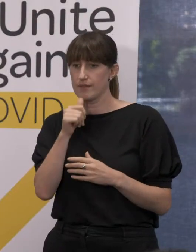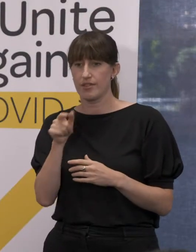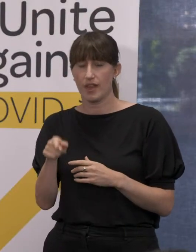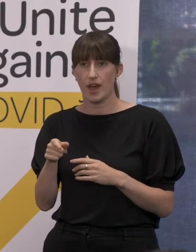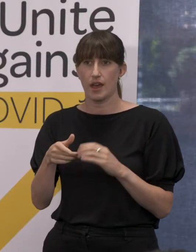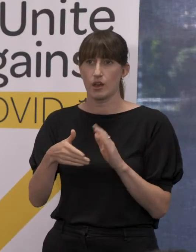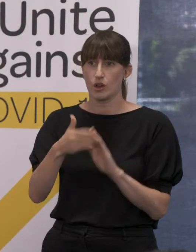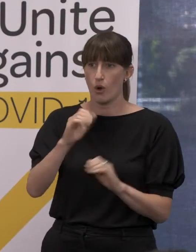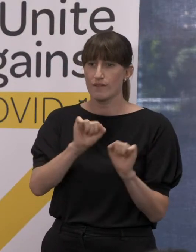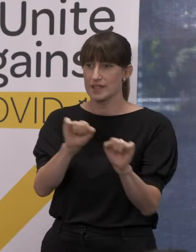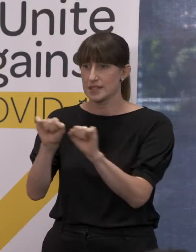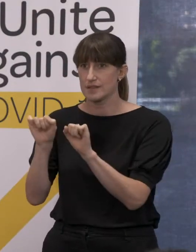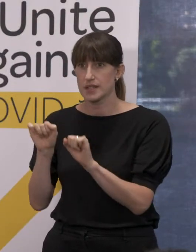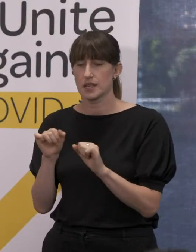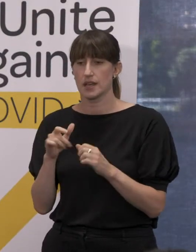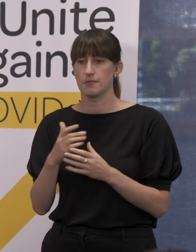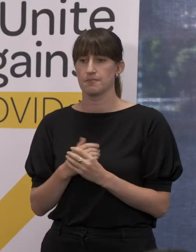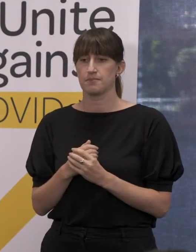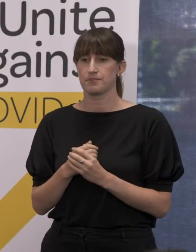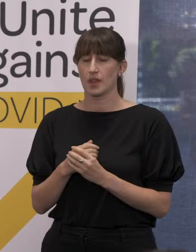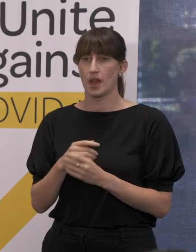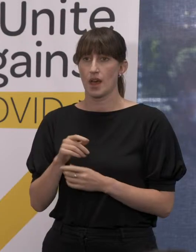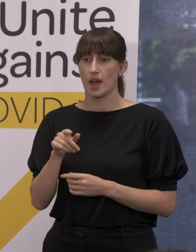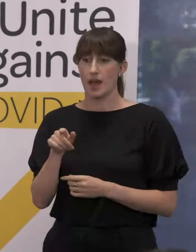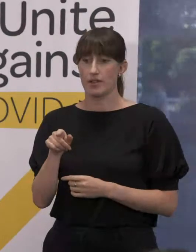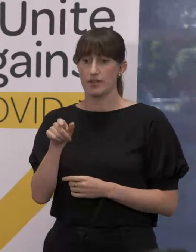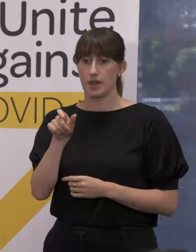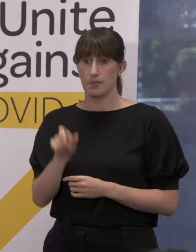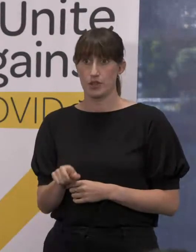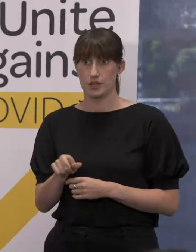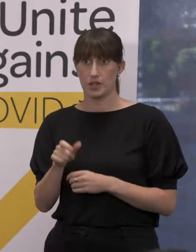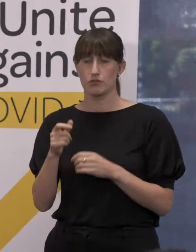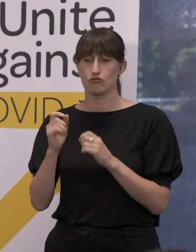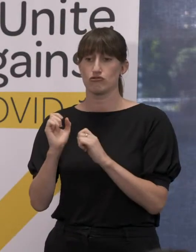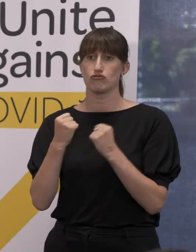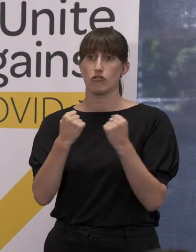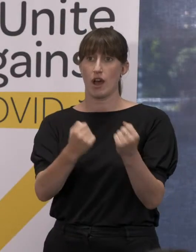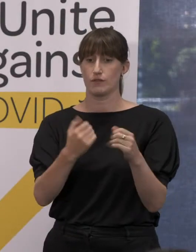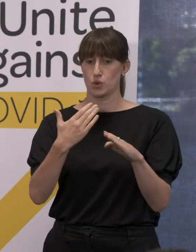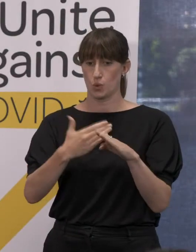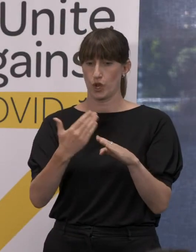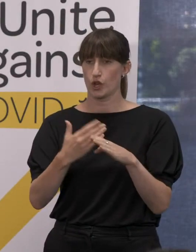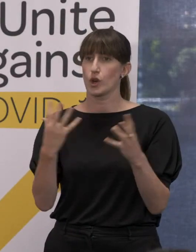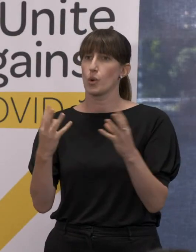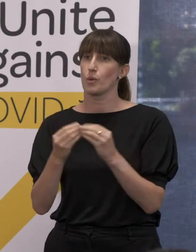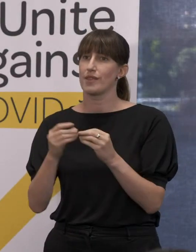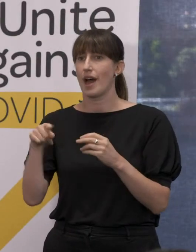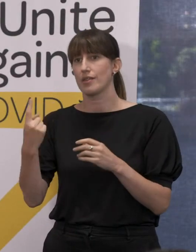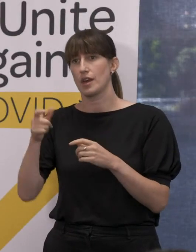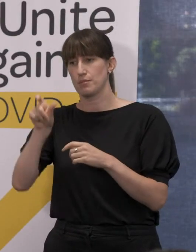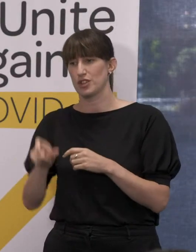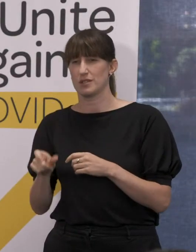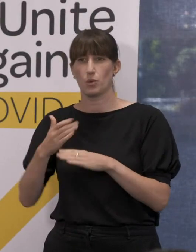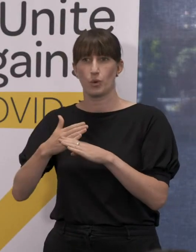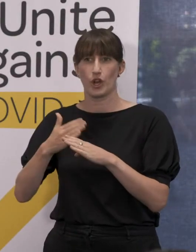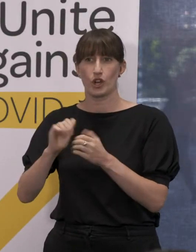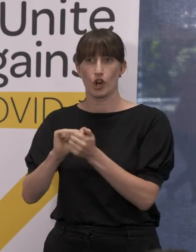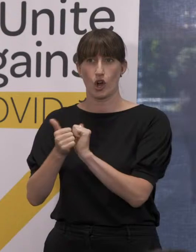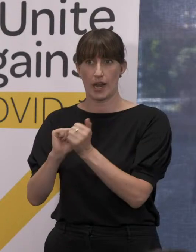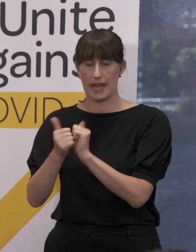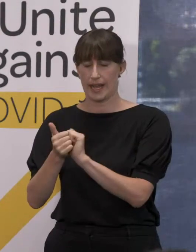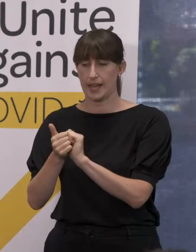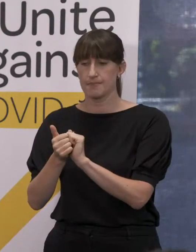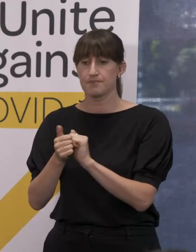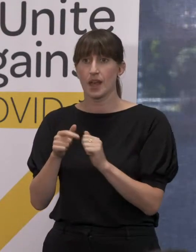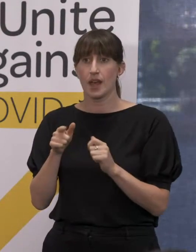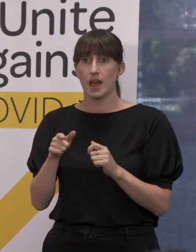are a close contact and they are self-isolating at home. I should say the case's colleague has been fully vaccinated and will be having